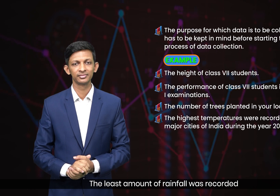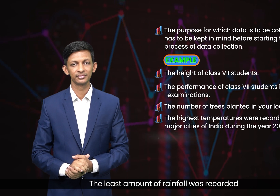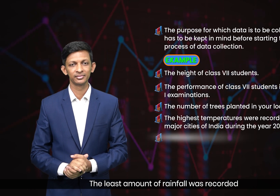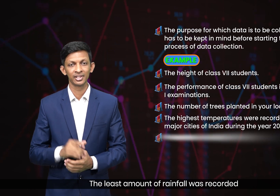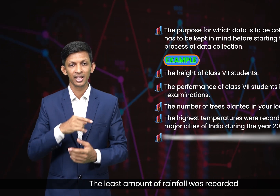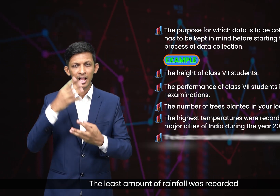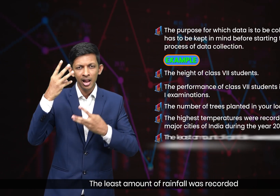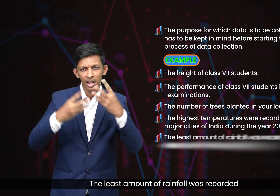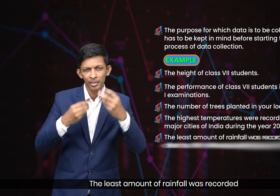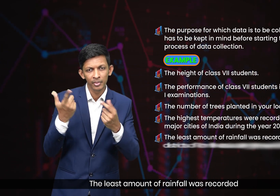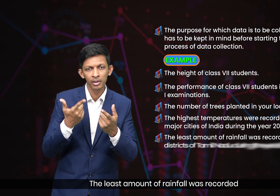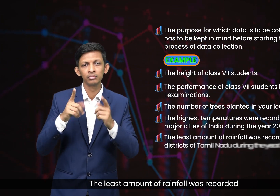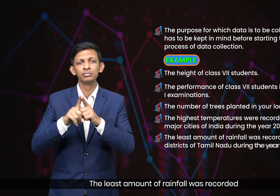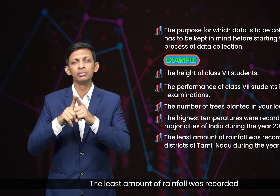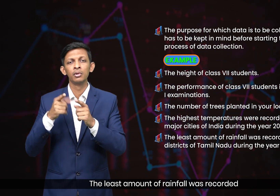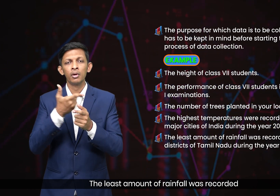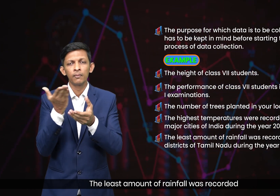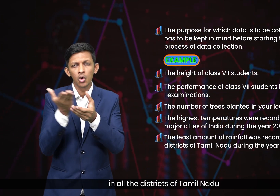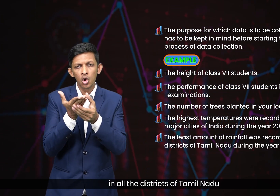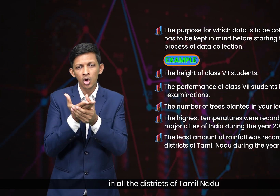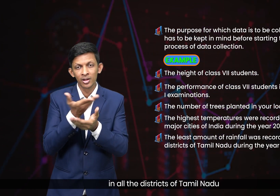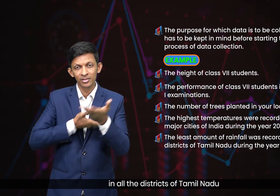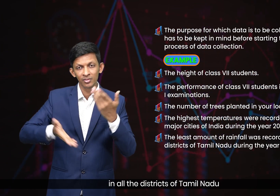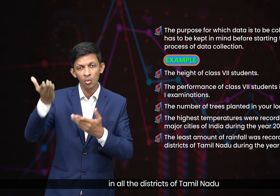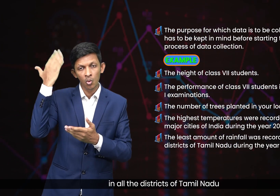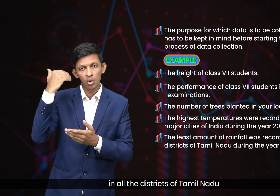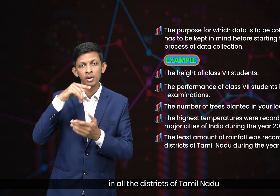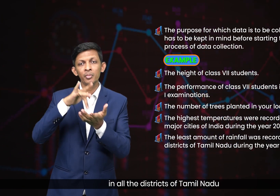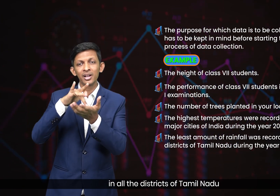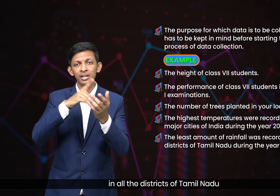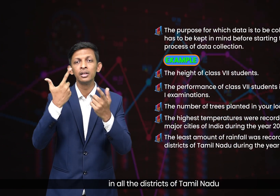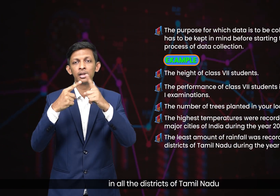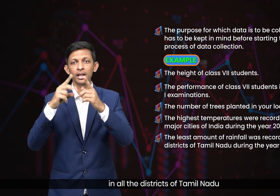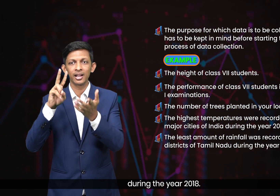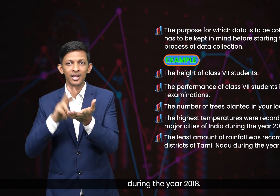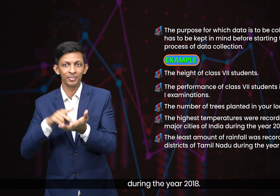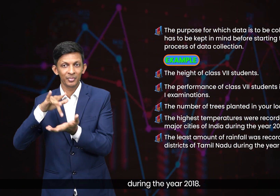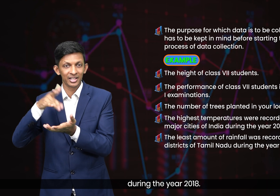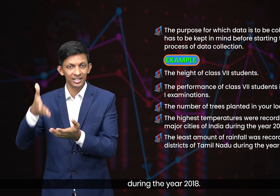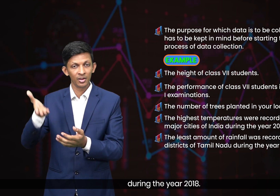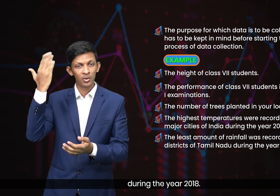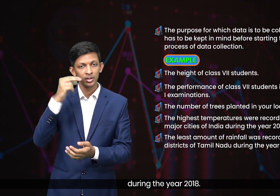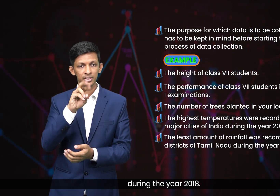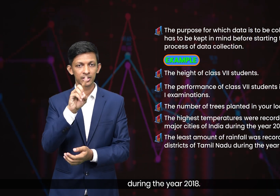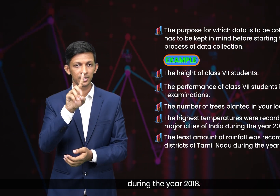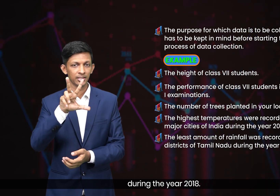The least amount of rainfall was recorded in all the districts of Tamil Nadu during the year 2018.